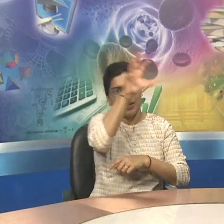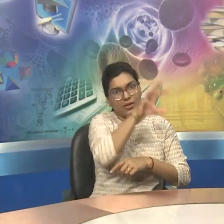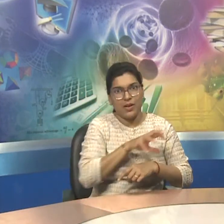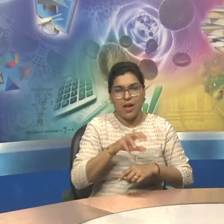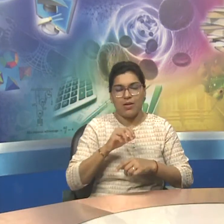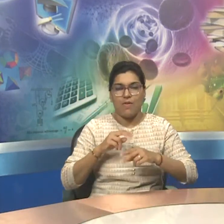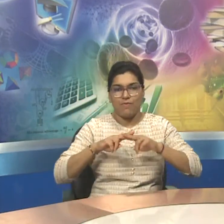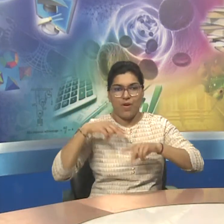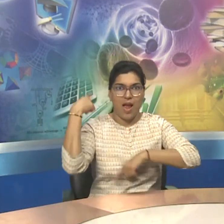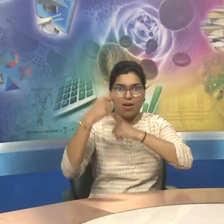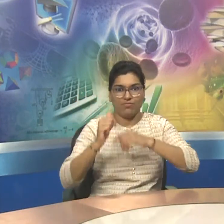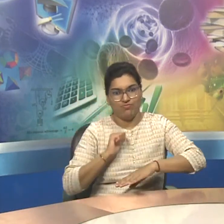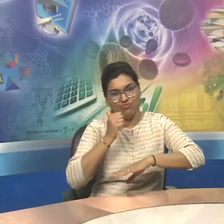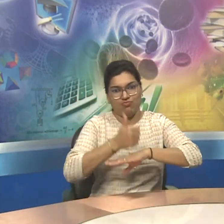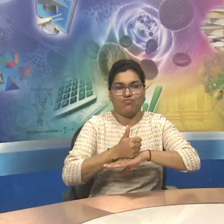paramount importance